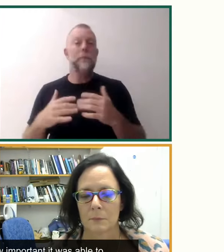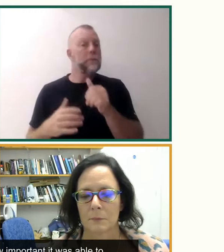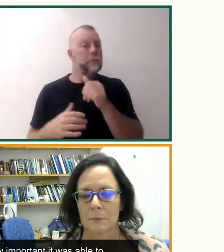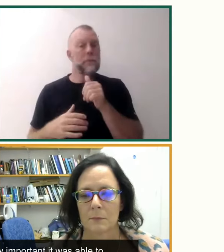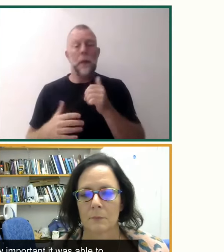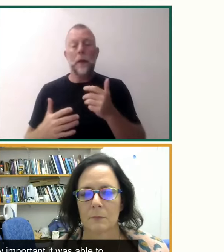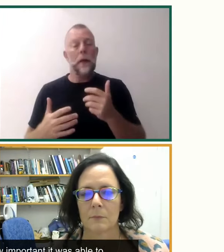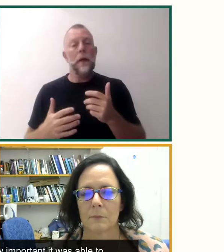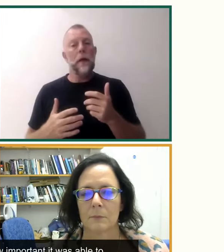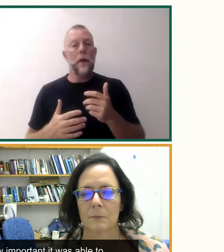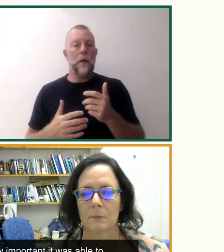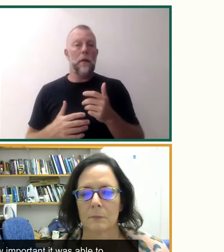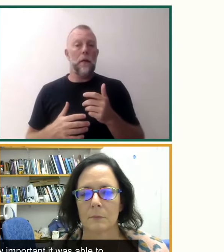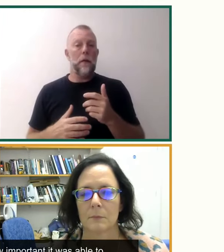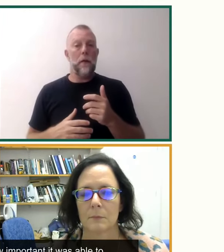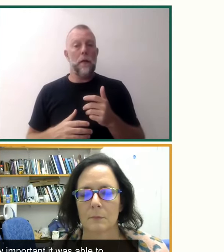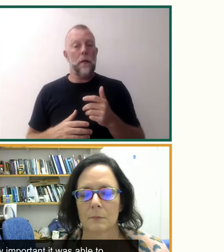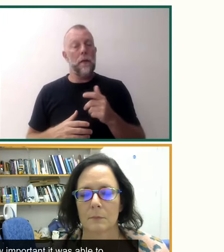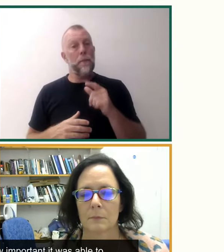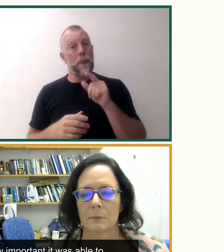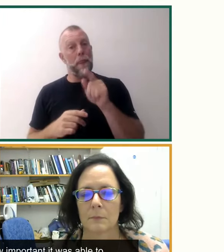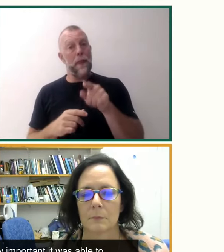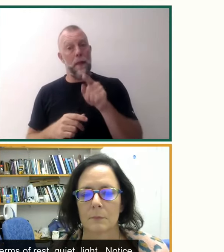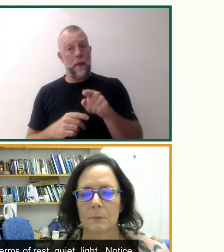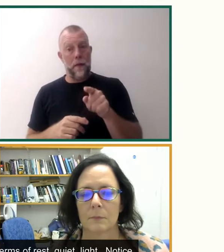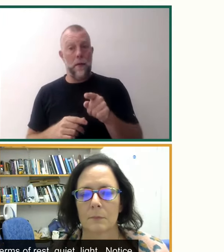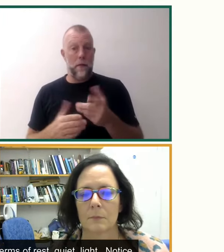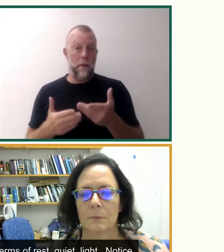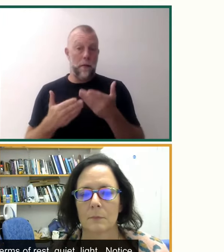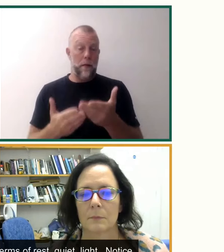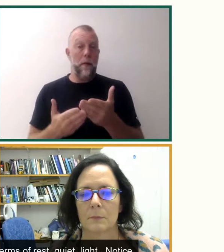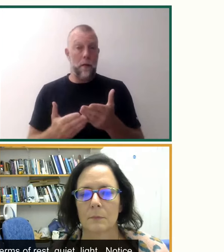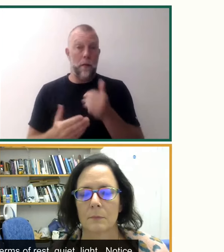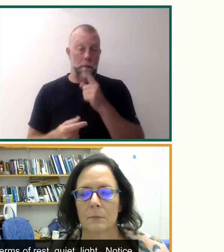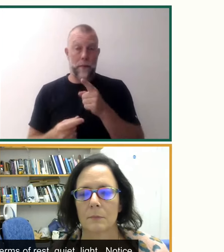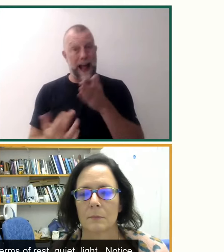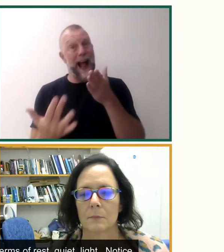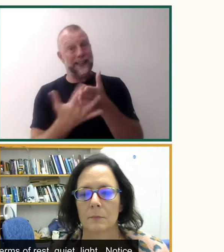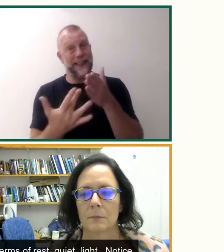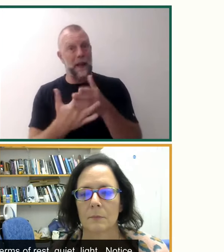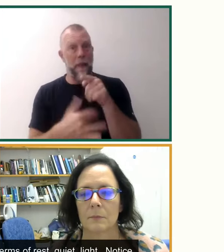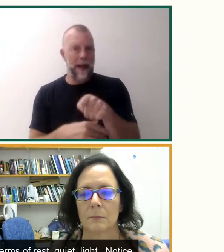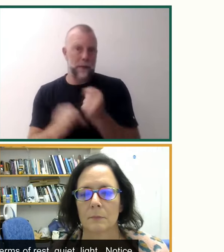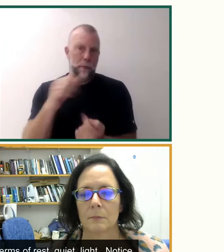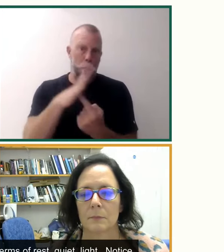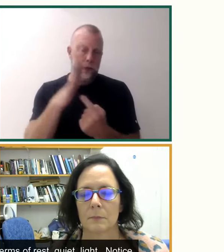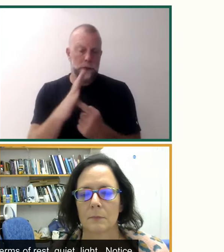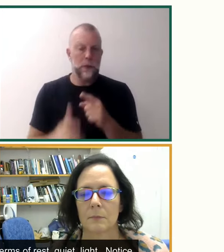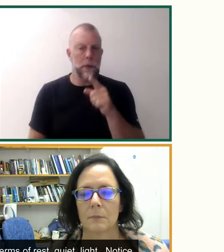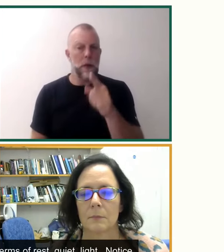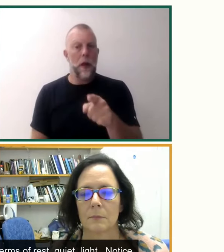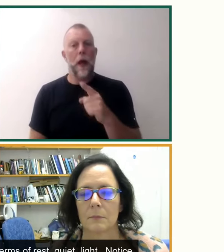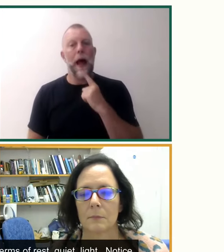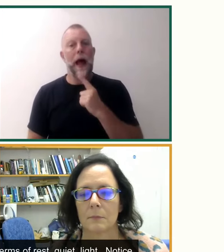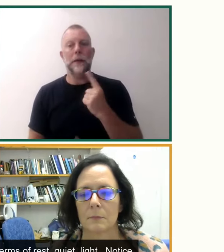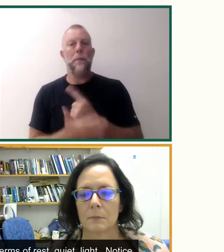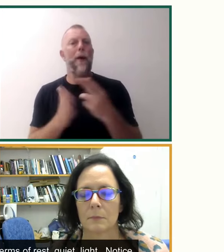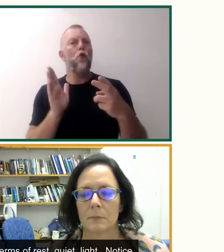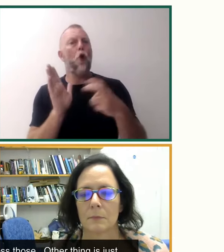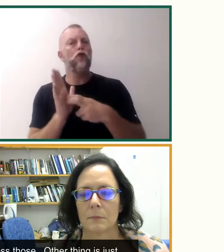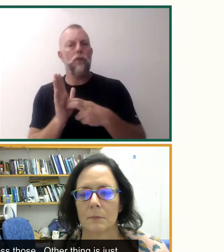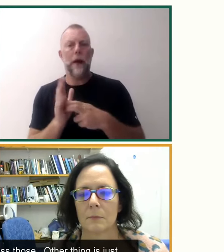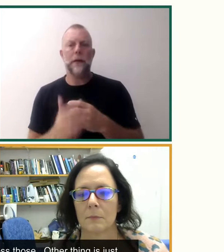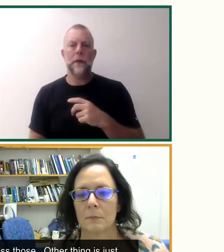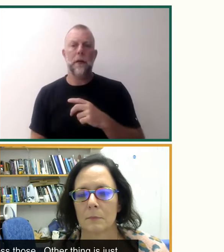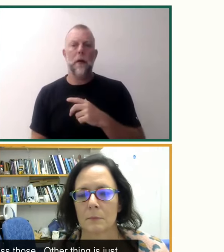There's enormous disparities in our society about who can access those. So that's the first thing. The other thing is just in terms of work contracts. You know, we've had just a